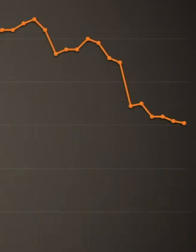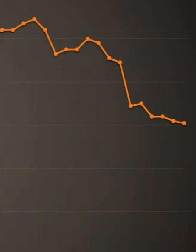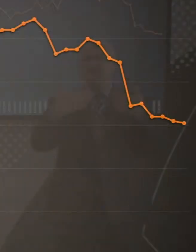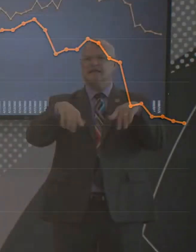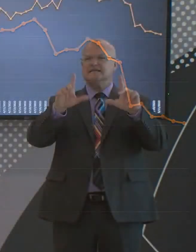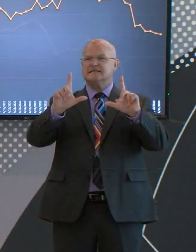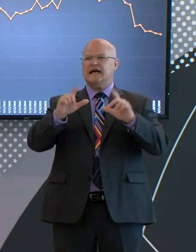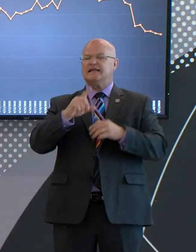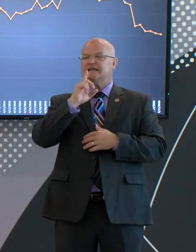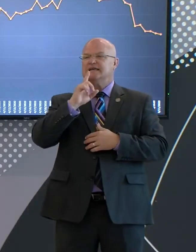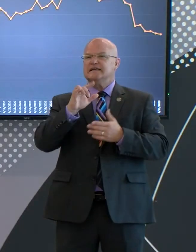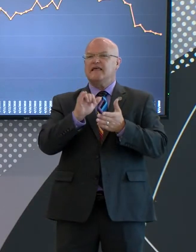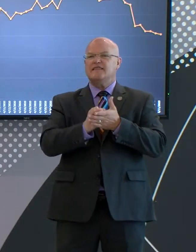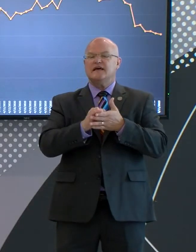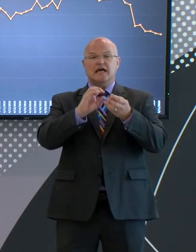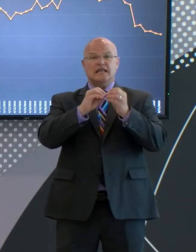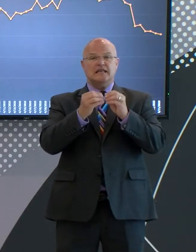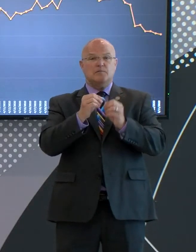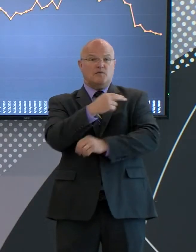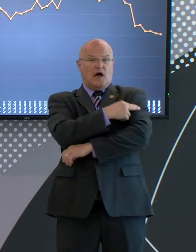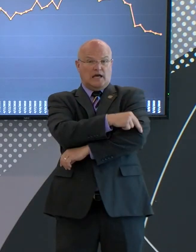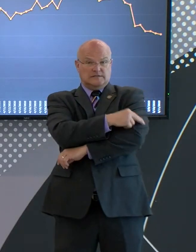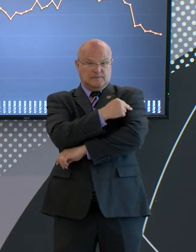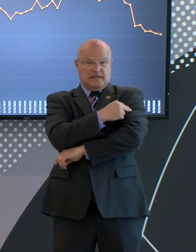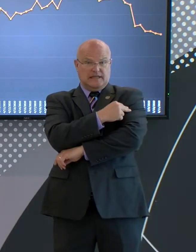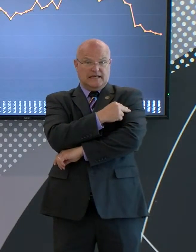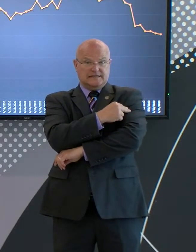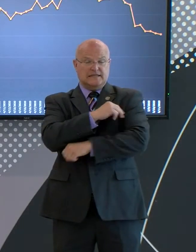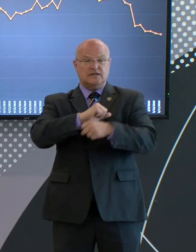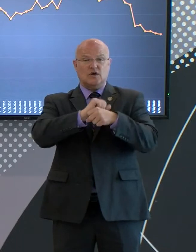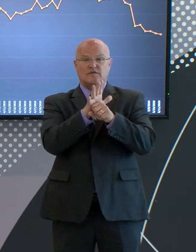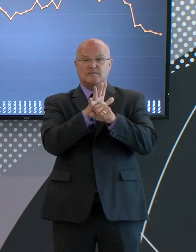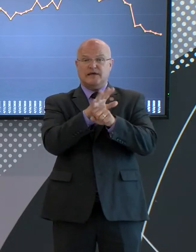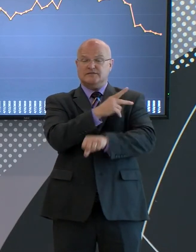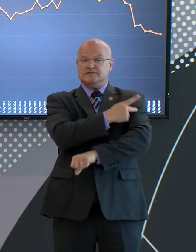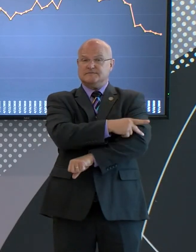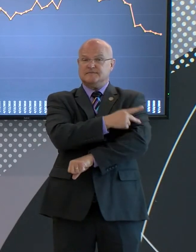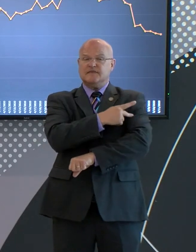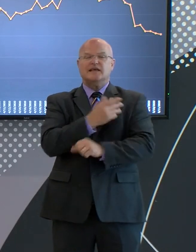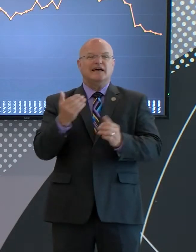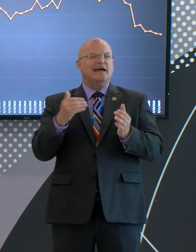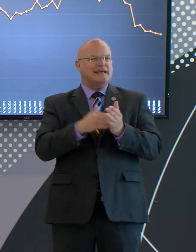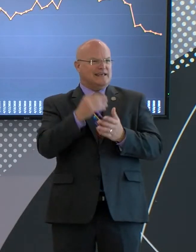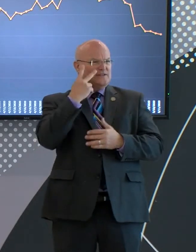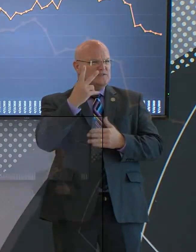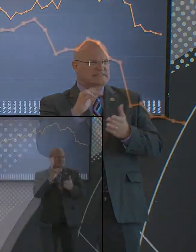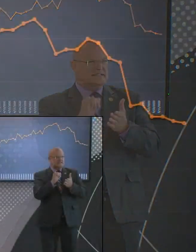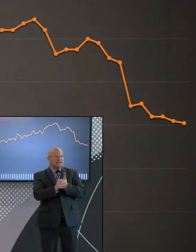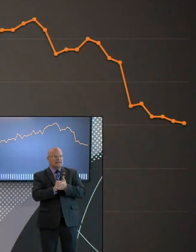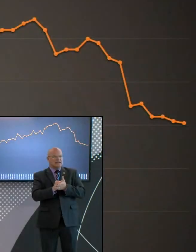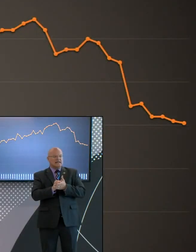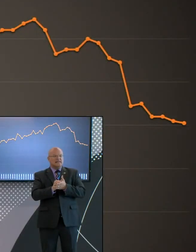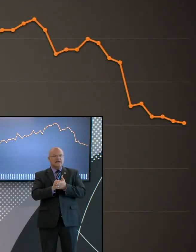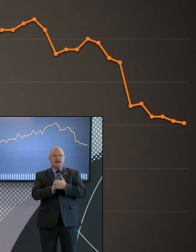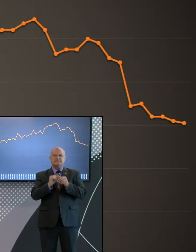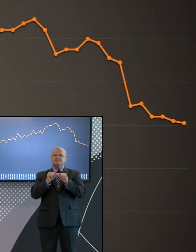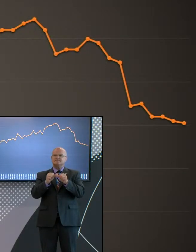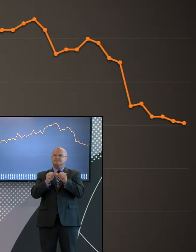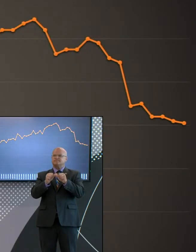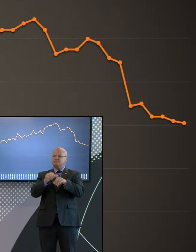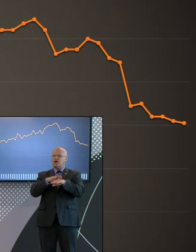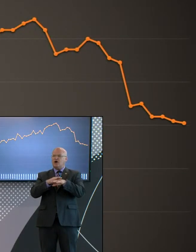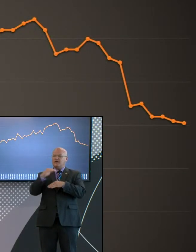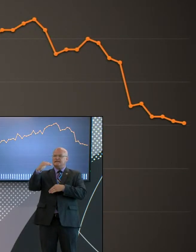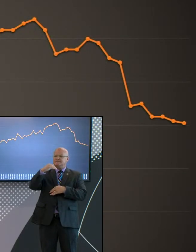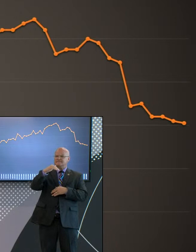Next slide is the number of hospitalized COVID patients. And again, you see that continually on